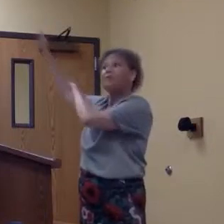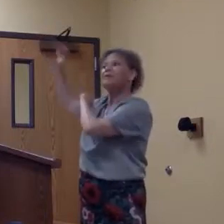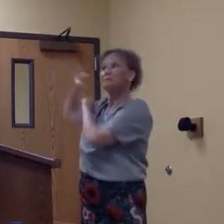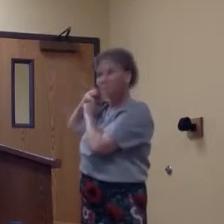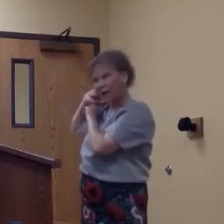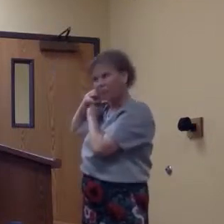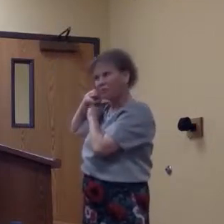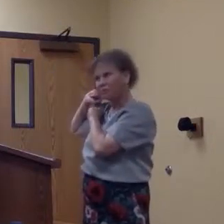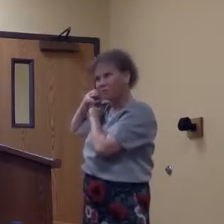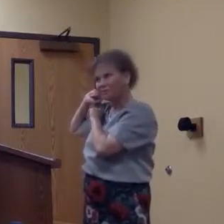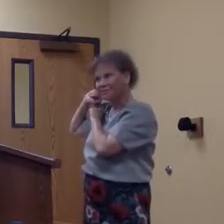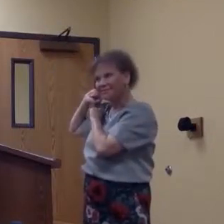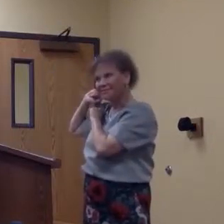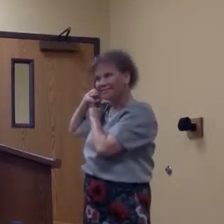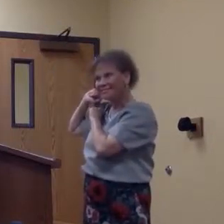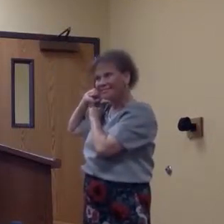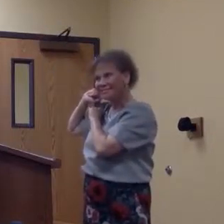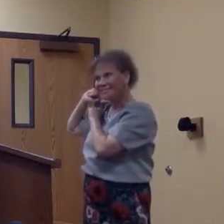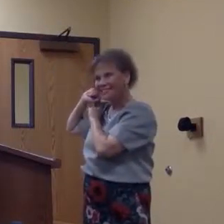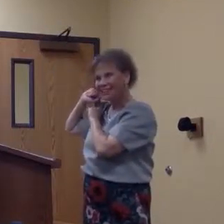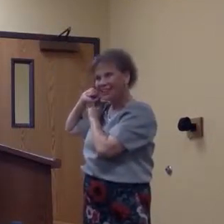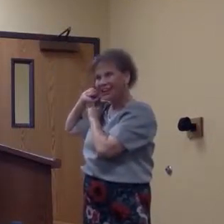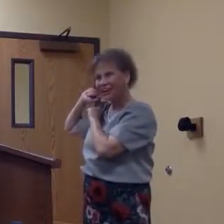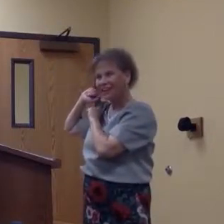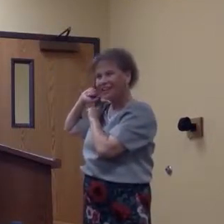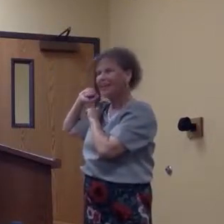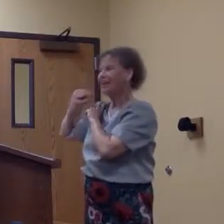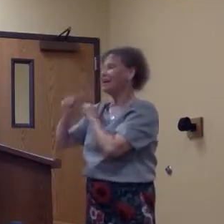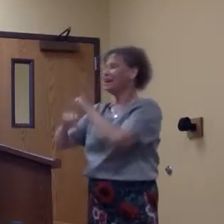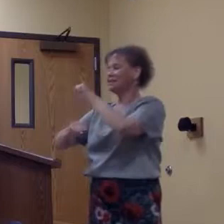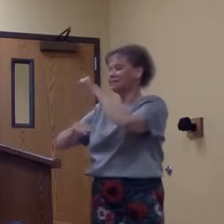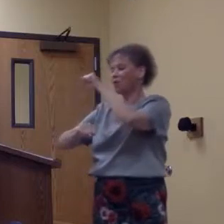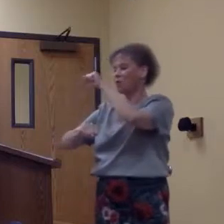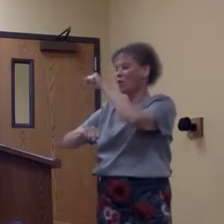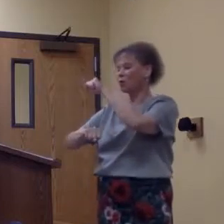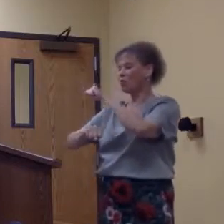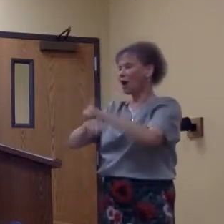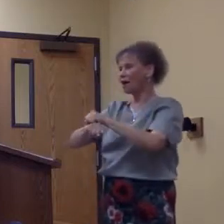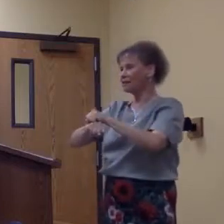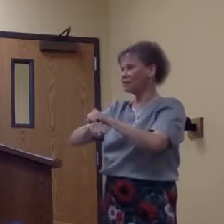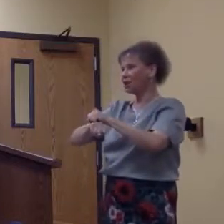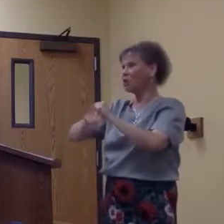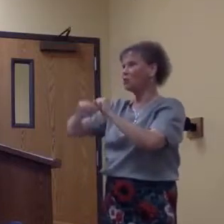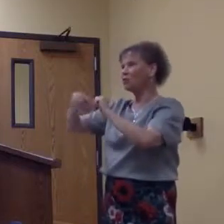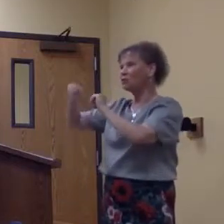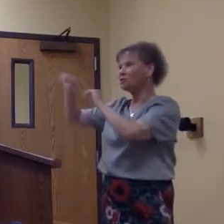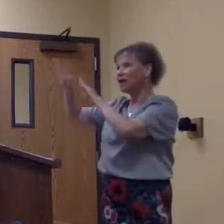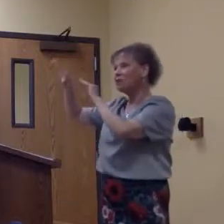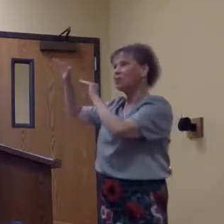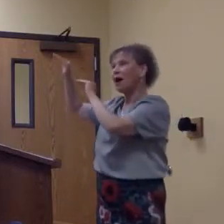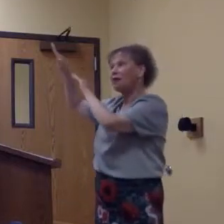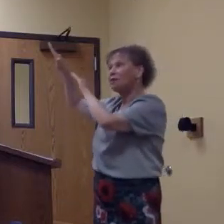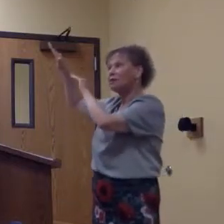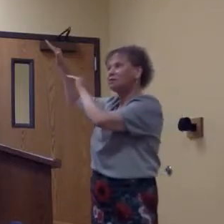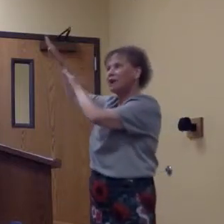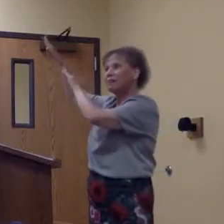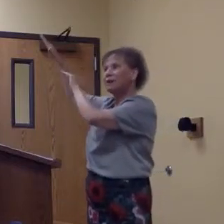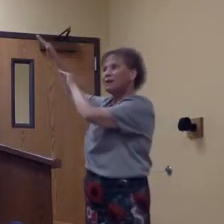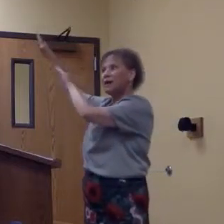it's a mountain. All right? So a stone that goes up, a rock that goes up and up